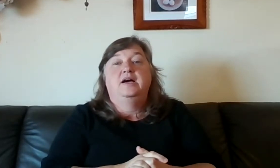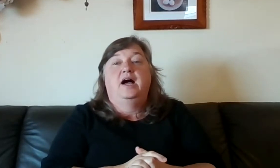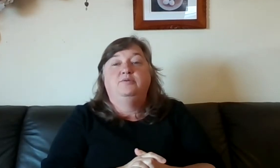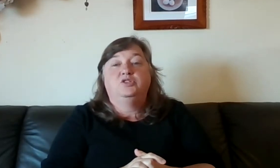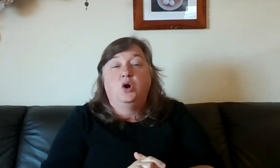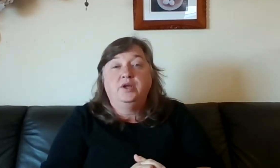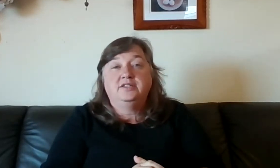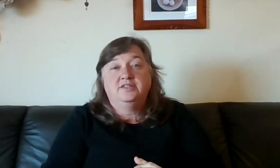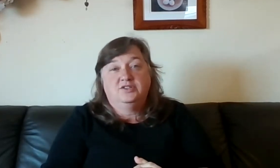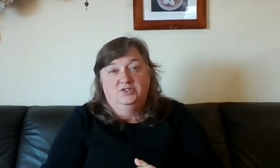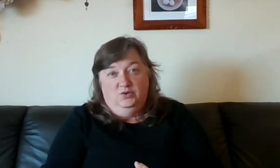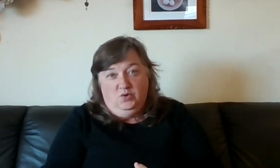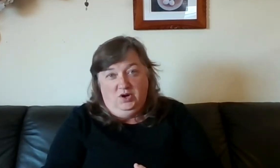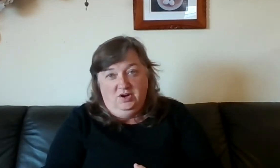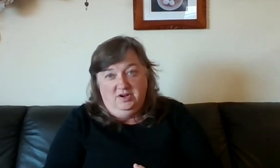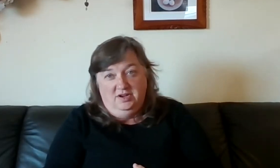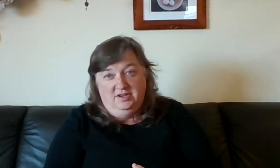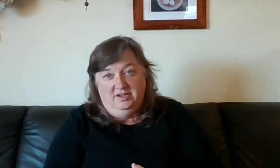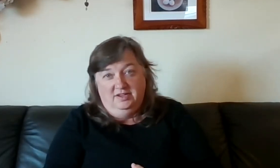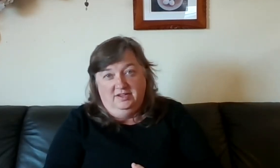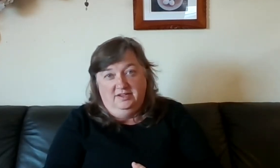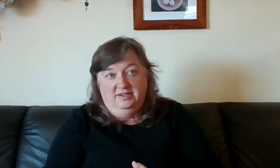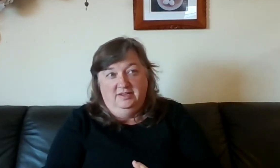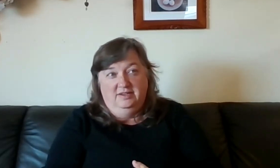I was going to the store,